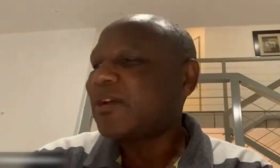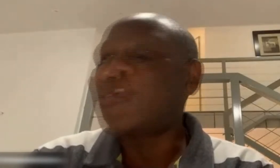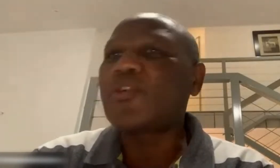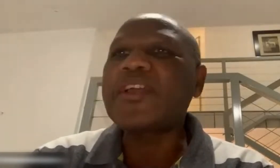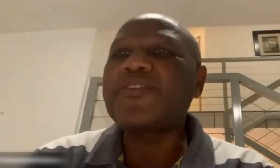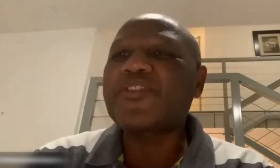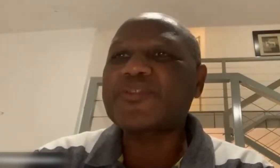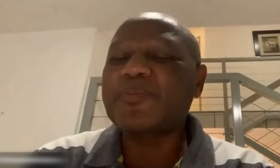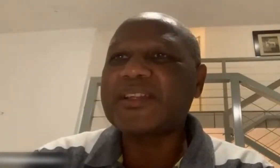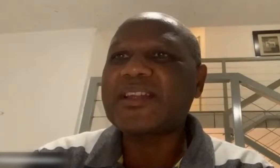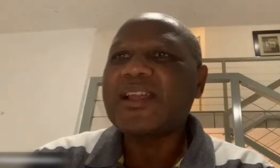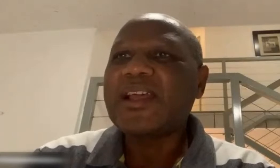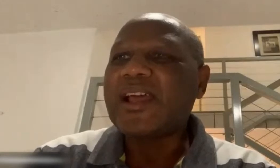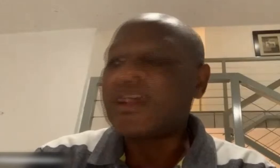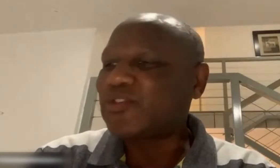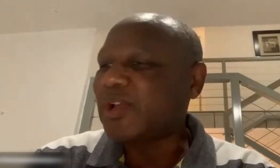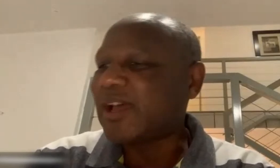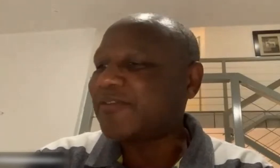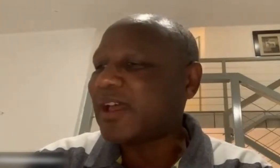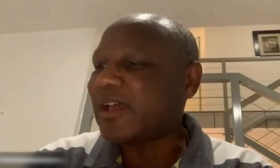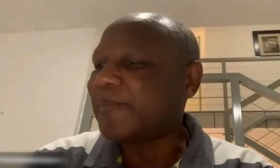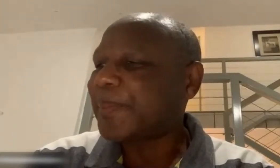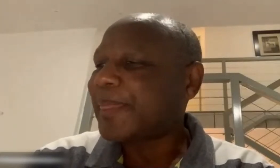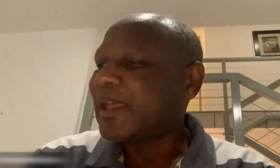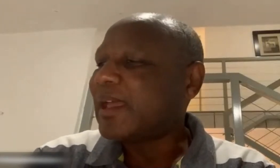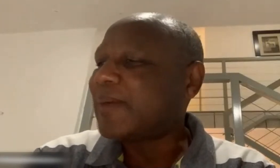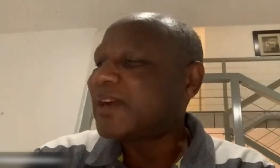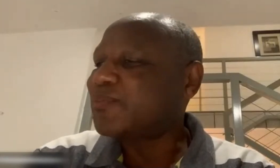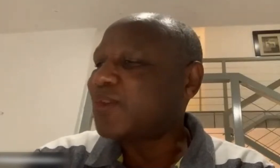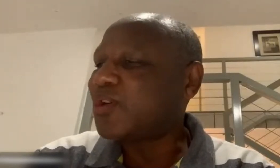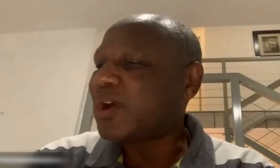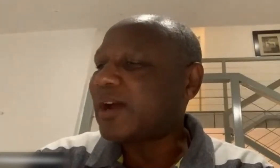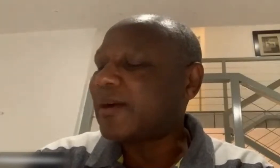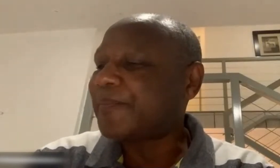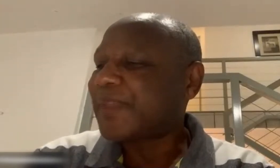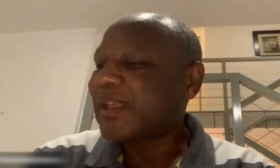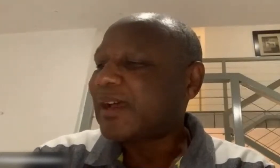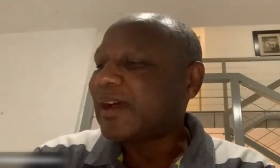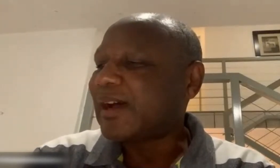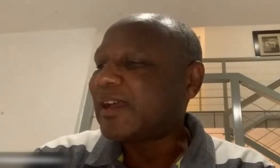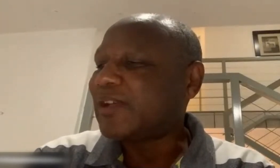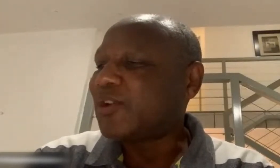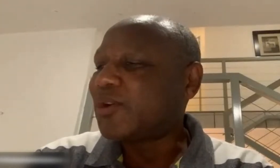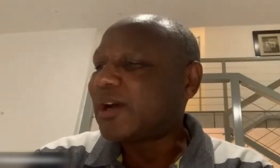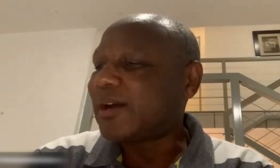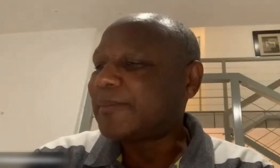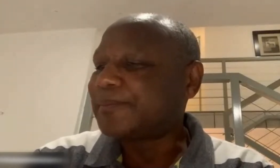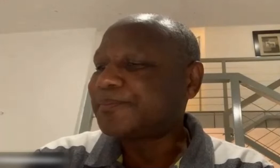for law enforcement to have a much more